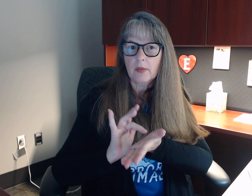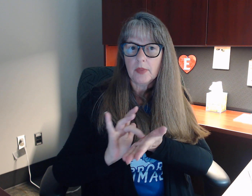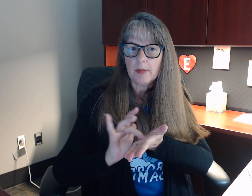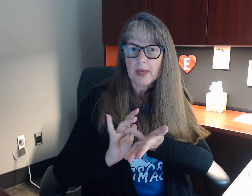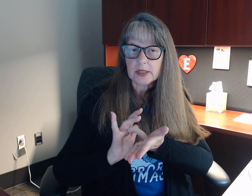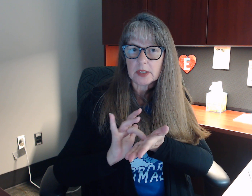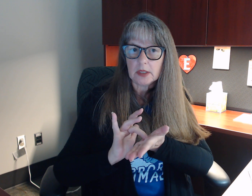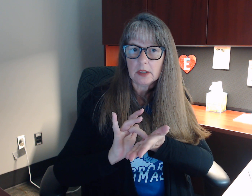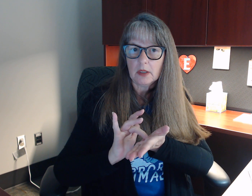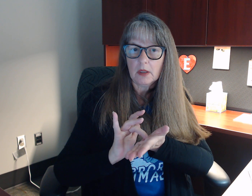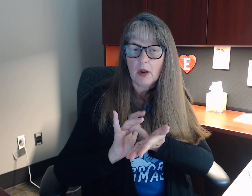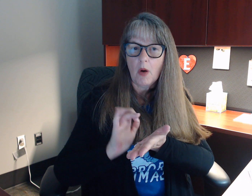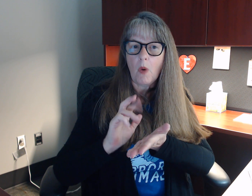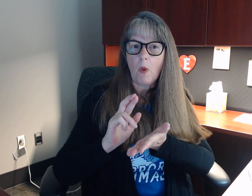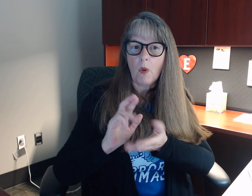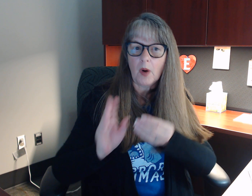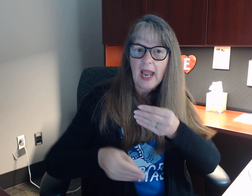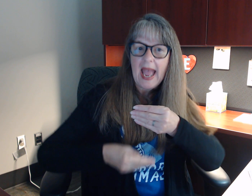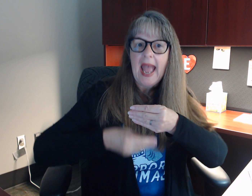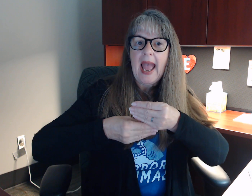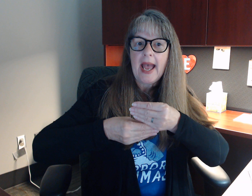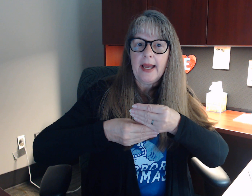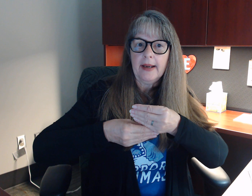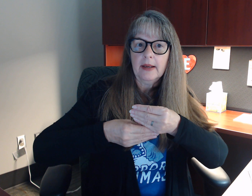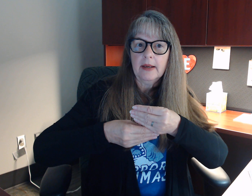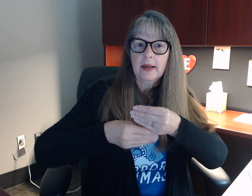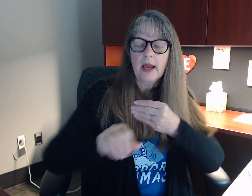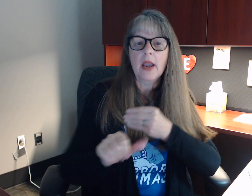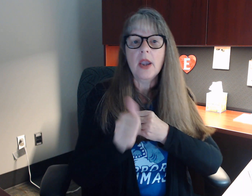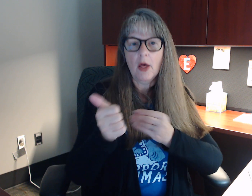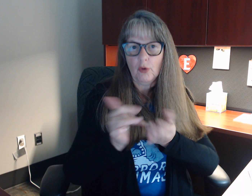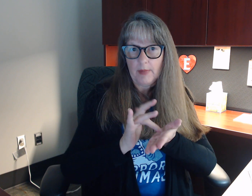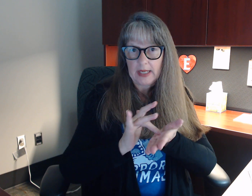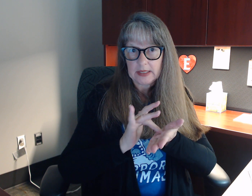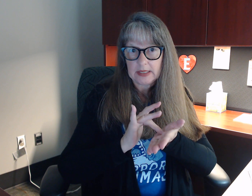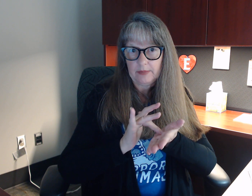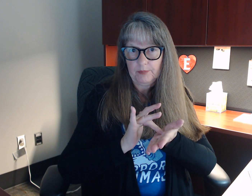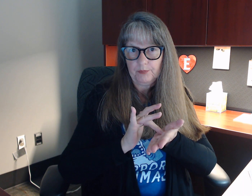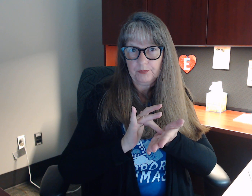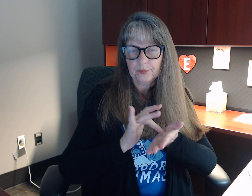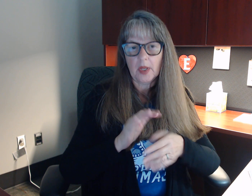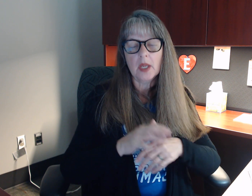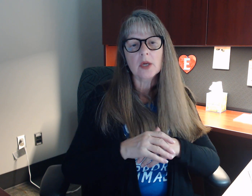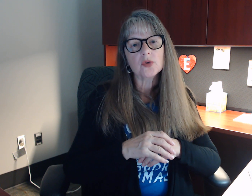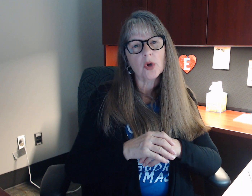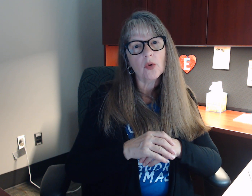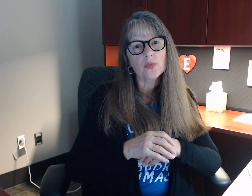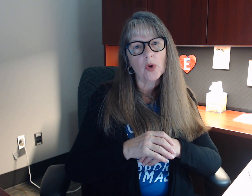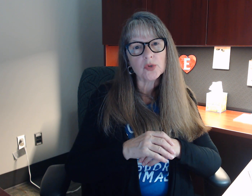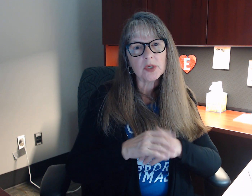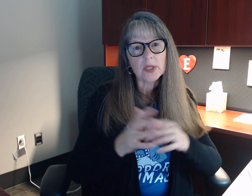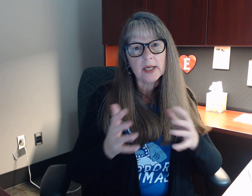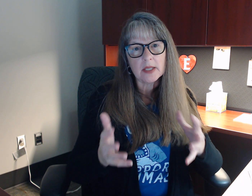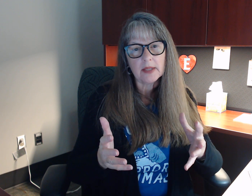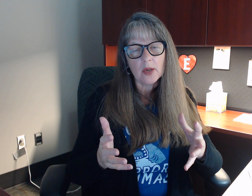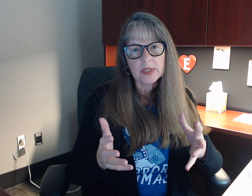the medicine or add another medicine. So those are the signs that they would